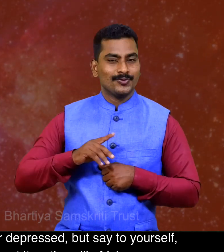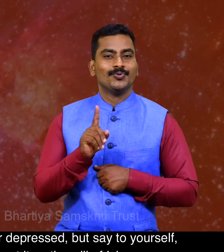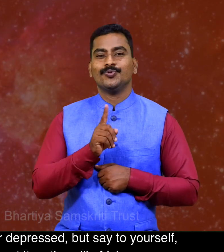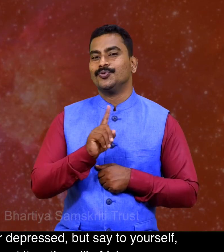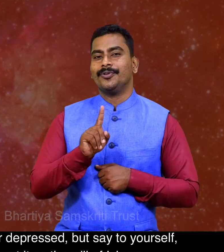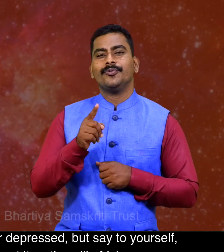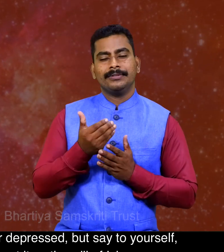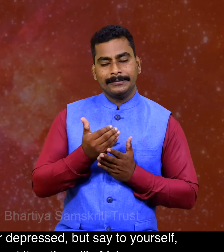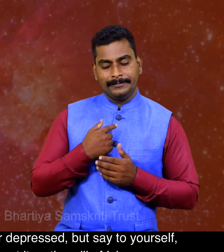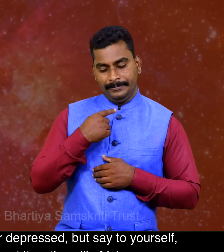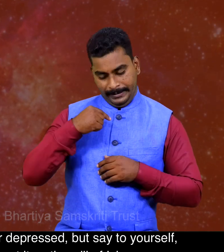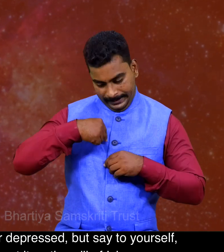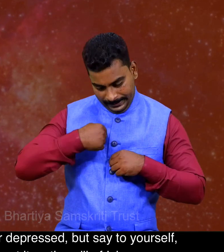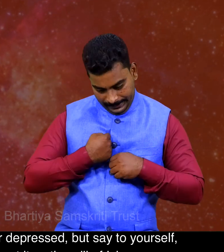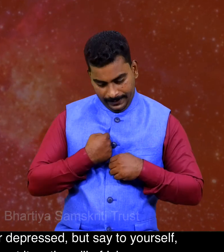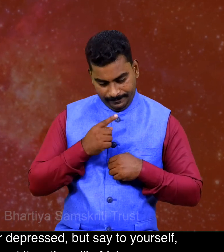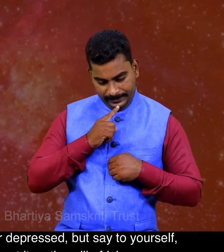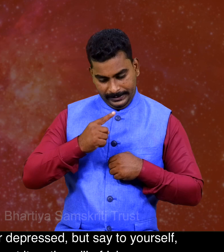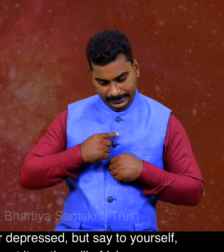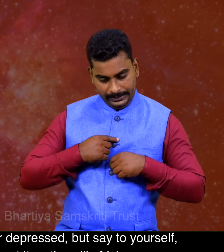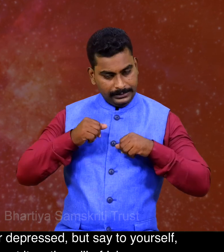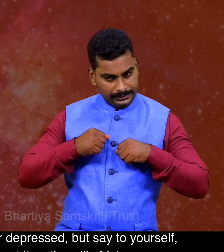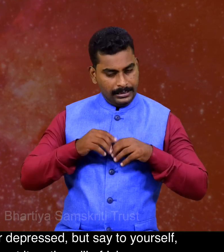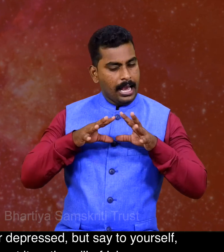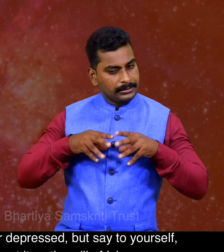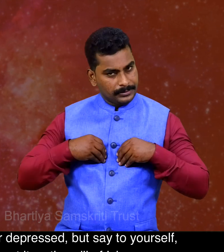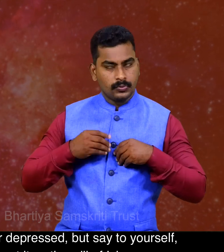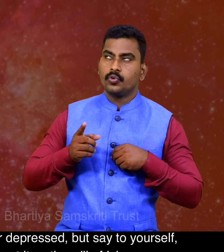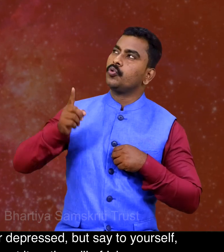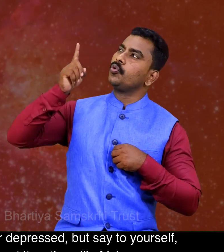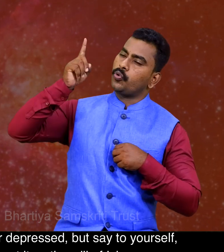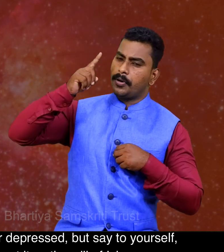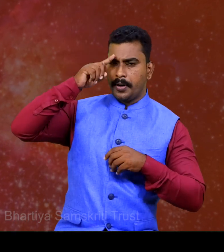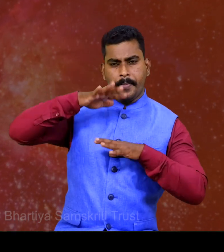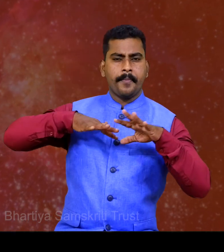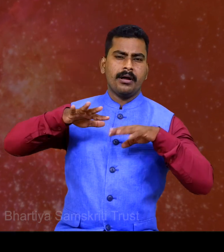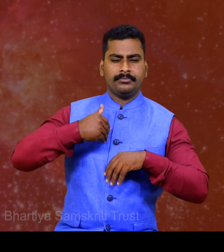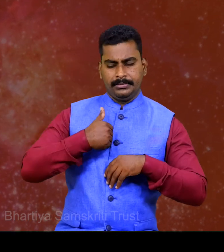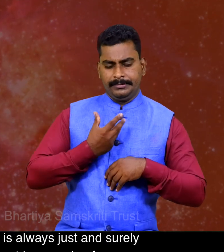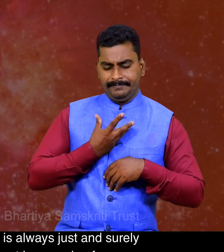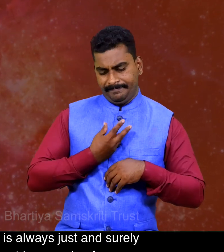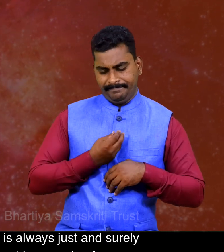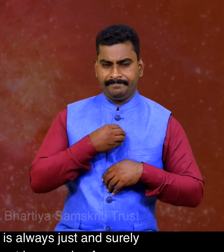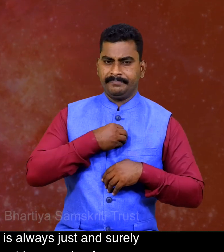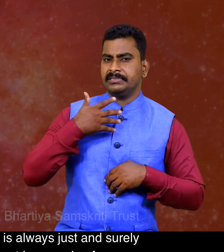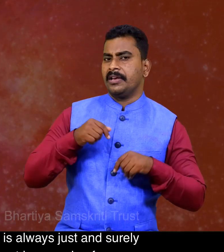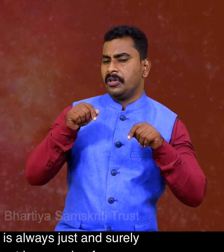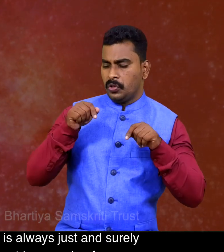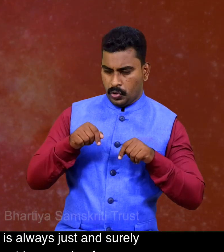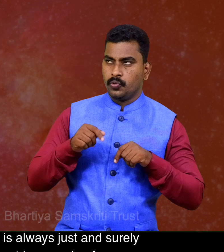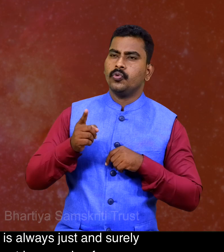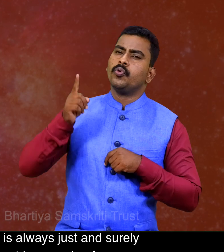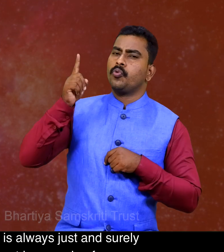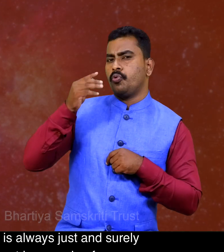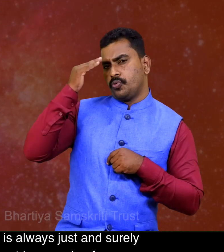to yourself, I accept it as the will of Ishvara. He is always